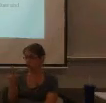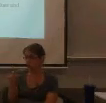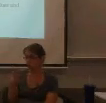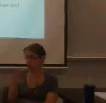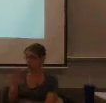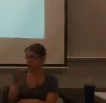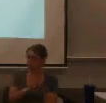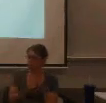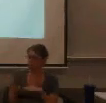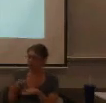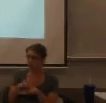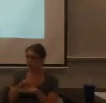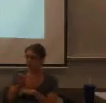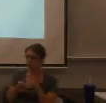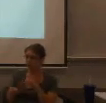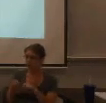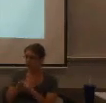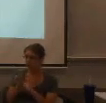biogeochemistry.